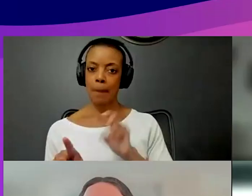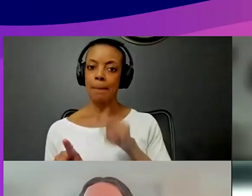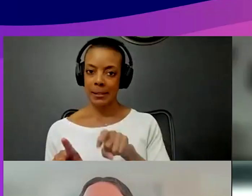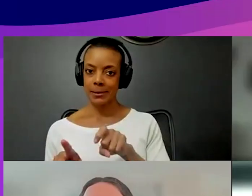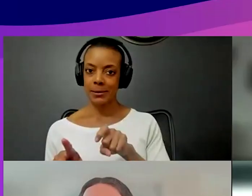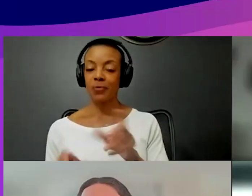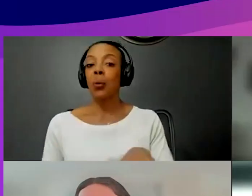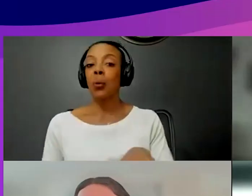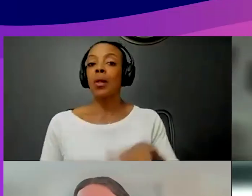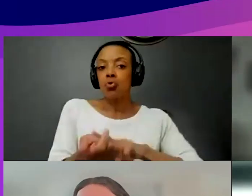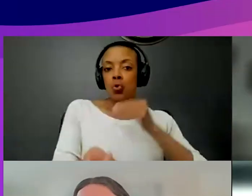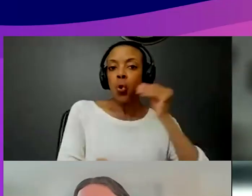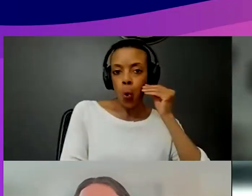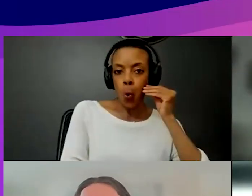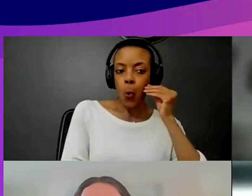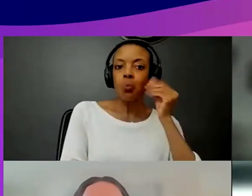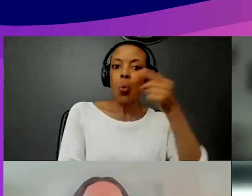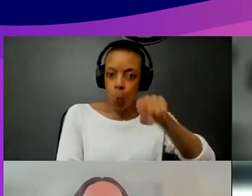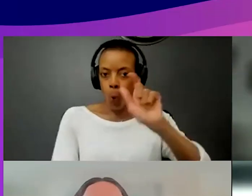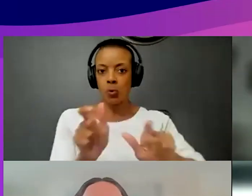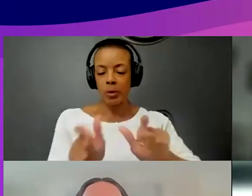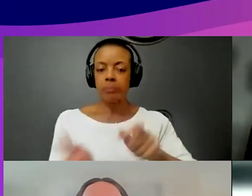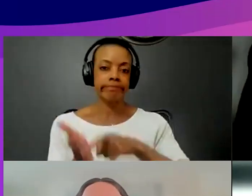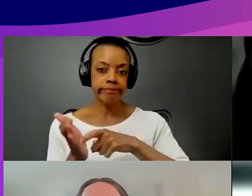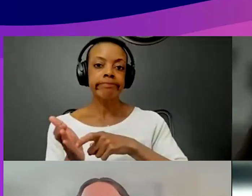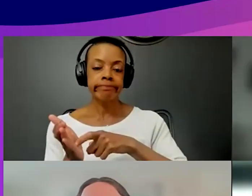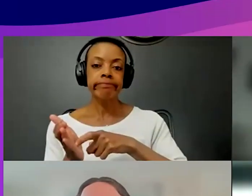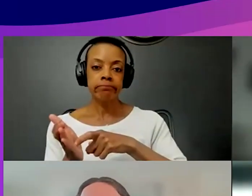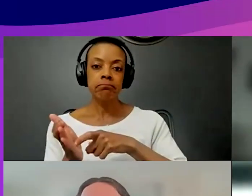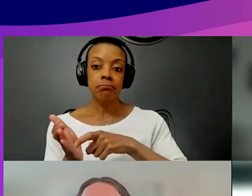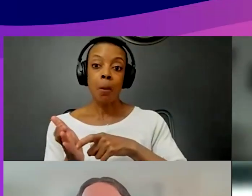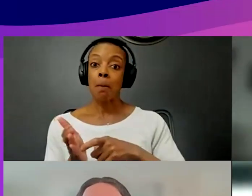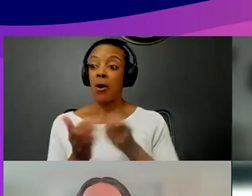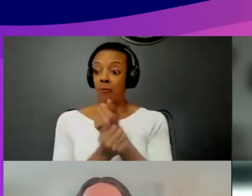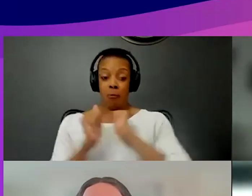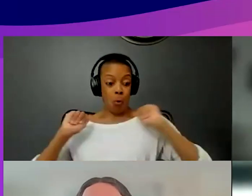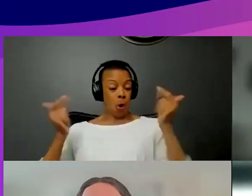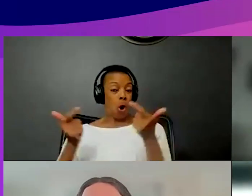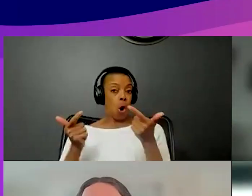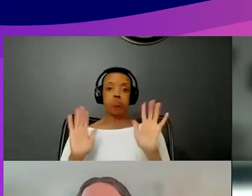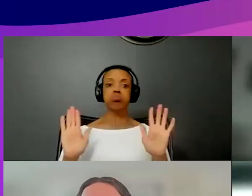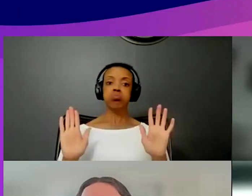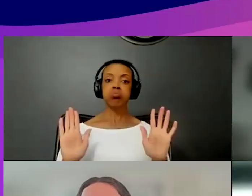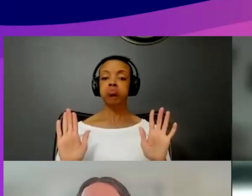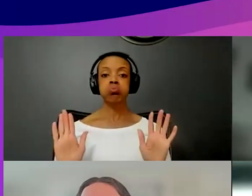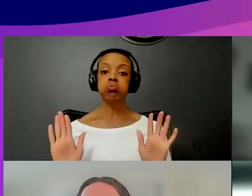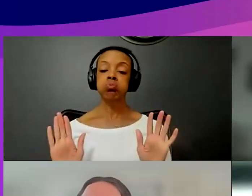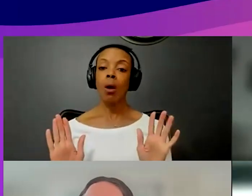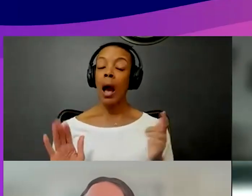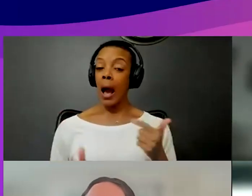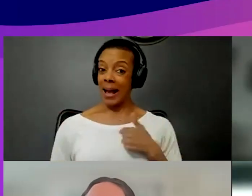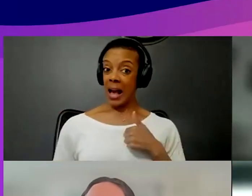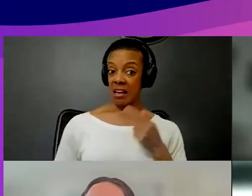nursing homes specifically. So it's not mandatory reporting overall. I have seen some resistance